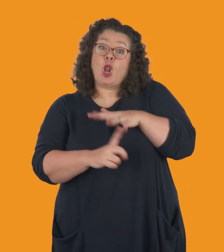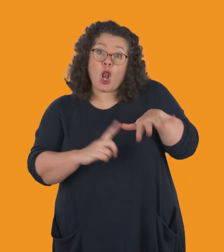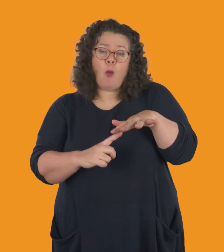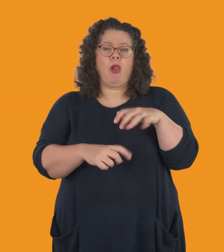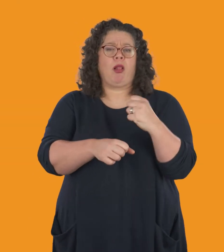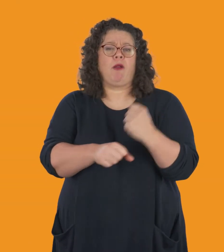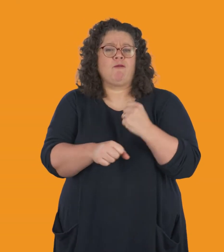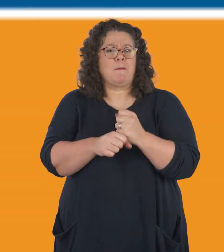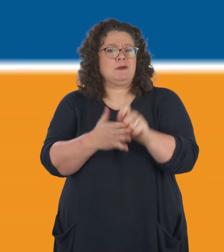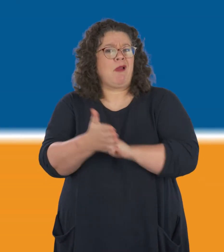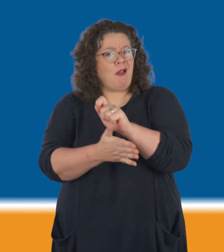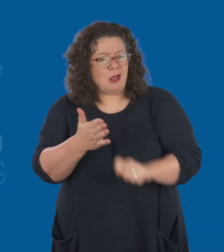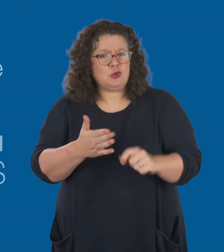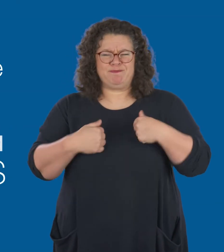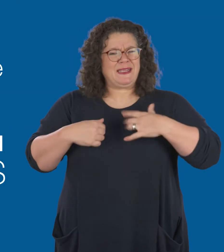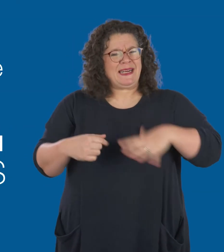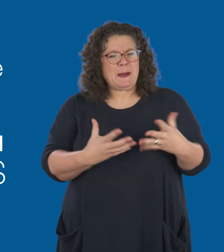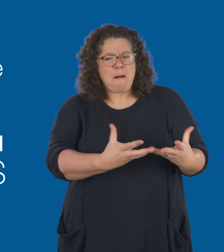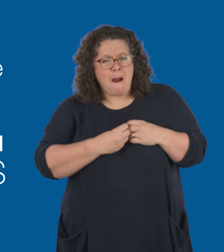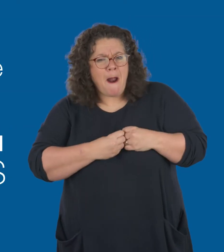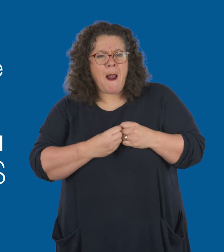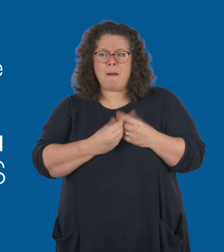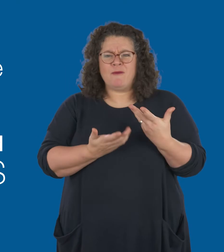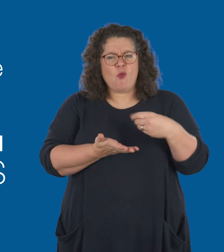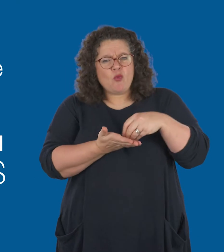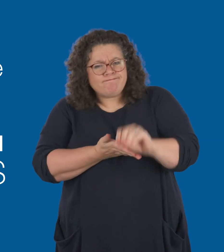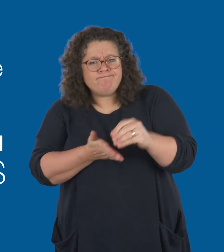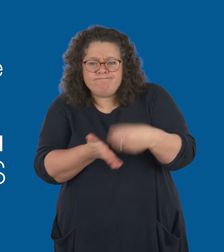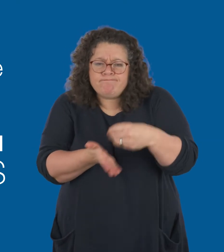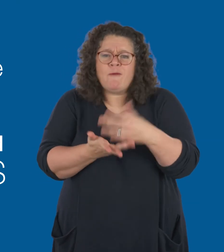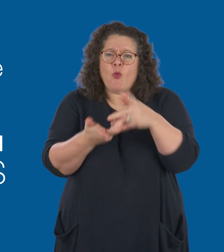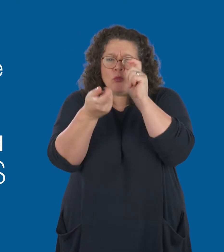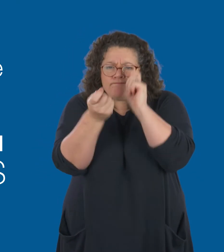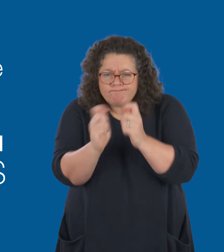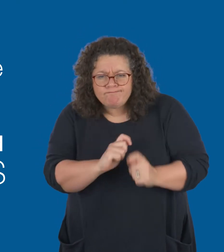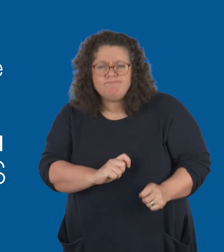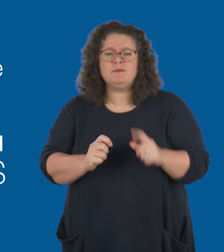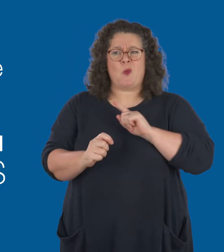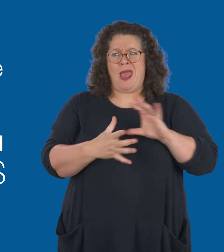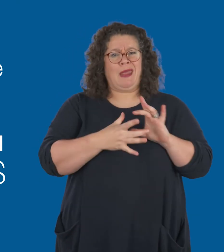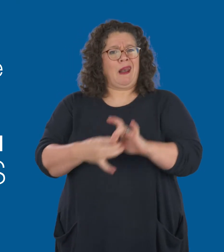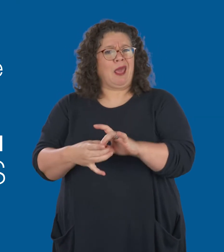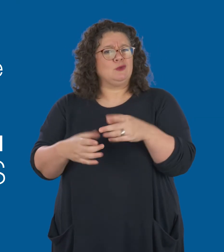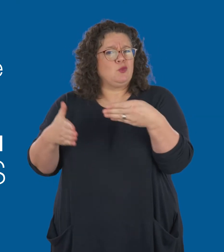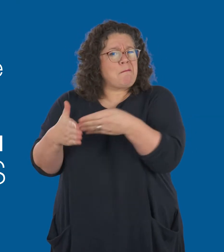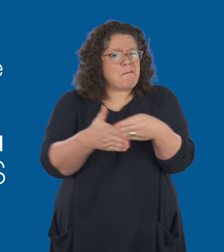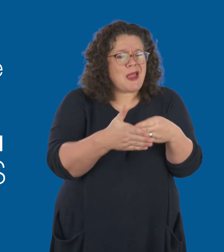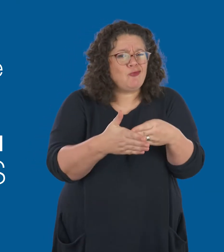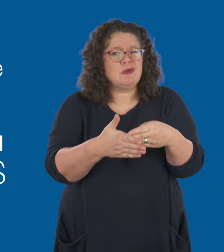elections and need help toward the cost of the reasonable adjustments required to overcome the impairment-related barriers that would otherwise prevent